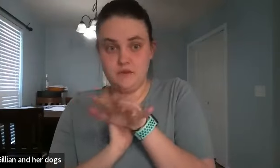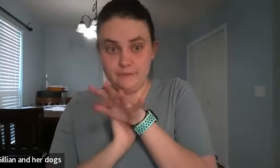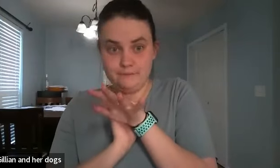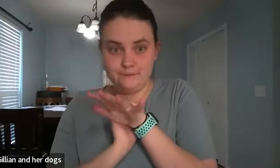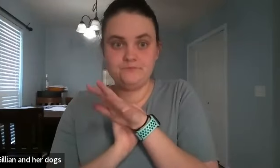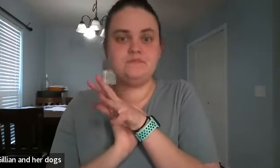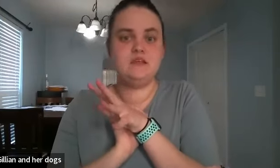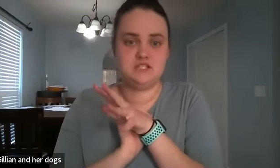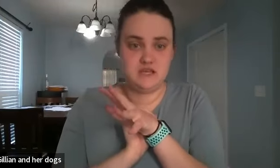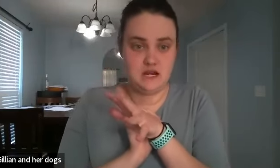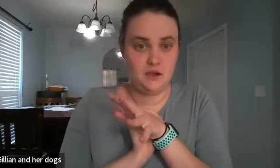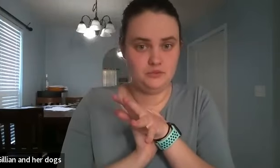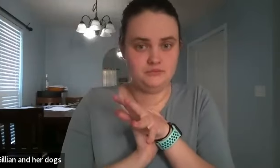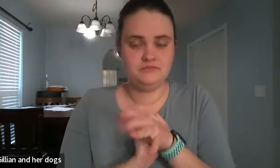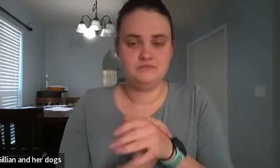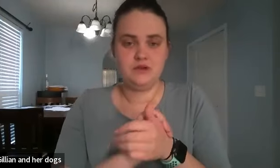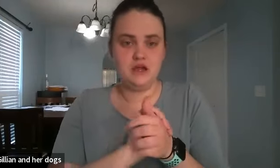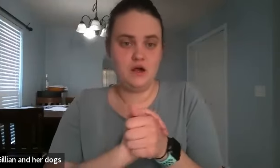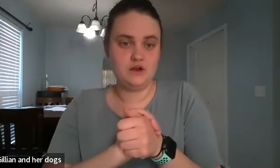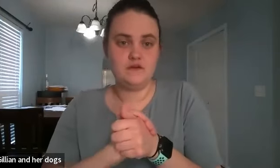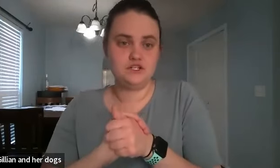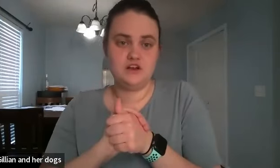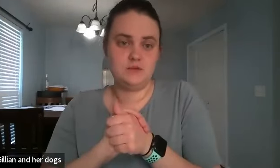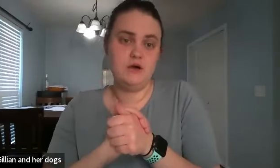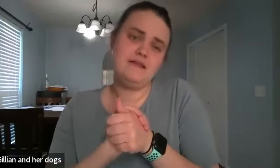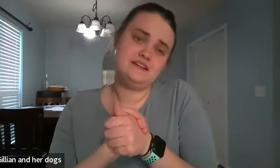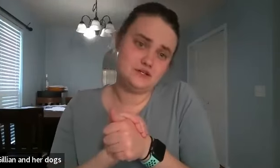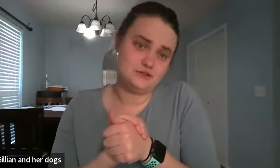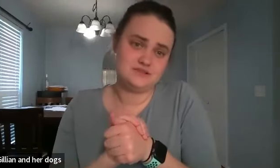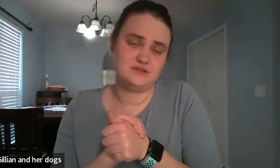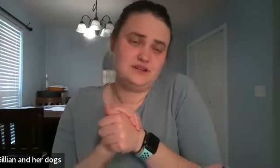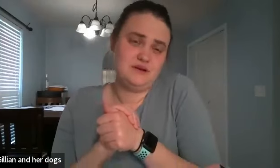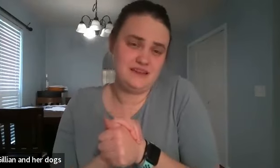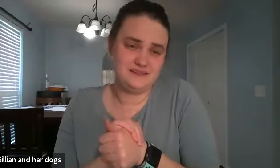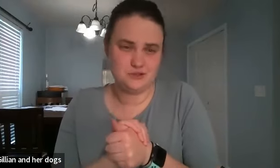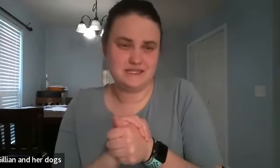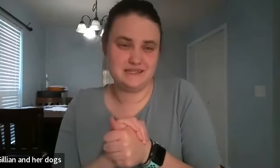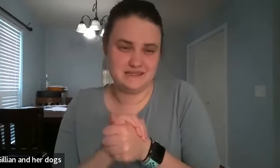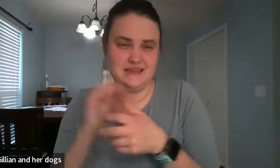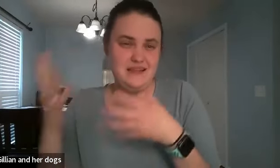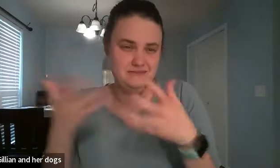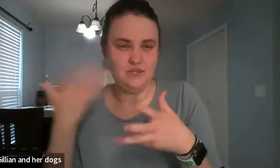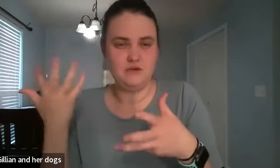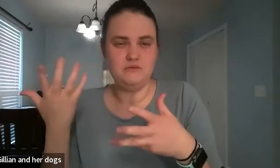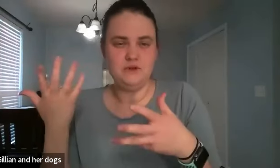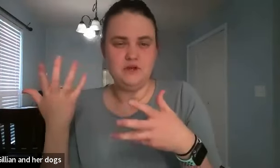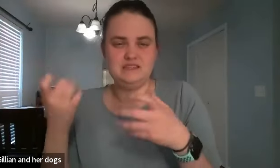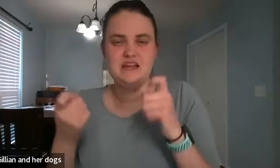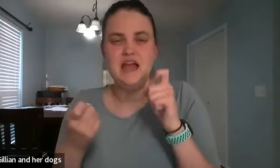them just to kind of help. But all in all, if you're just talking about, oh, I like turtles, or, I like tortoises, I like, it's not having to